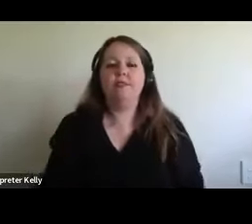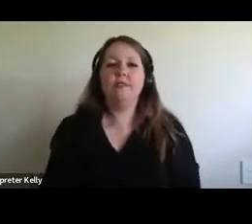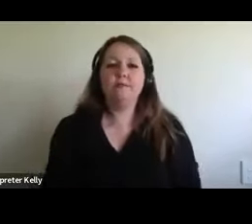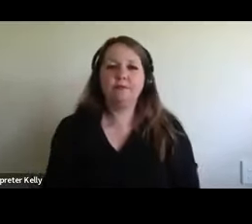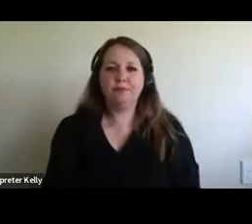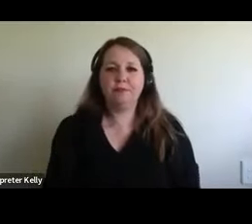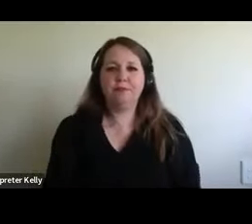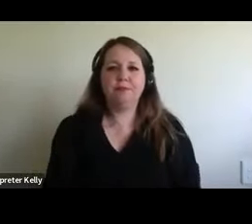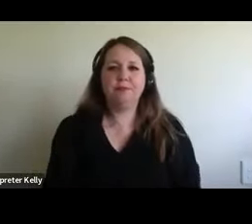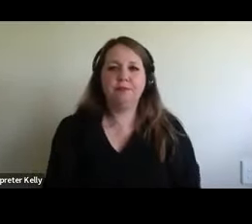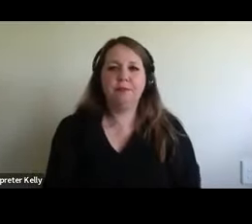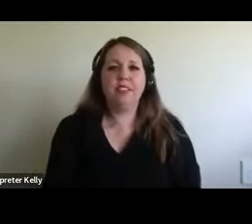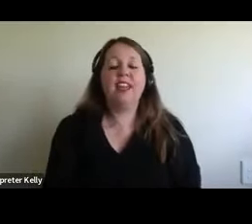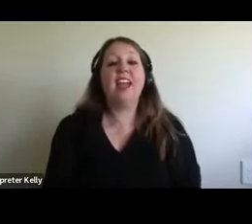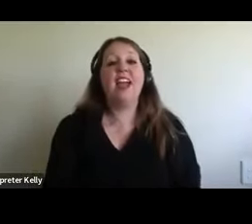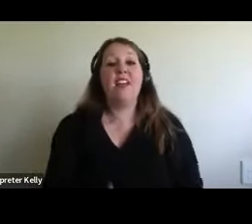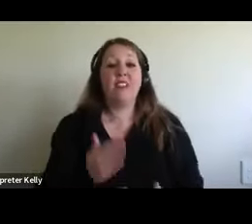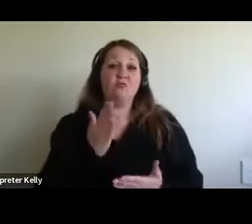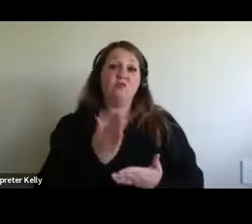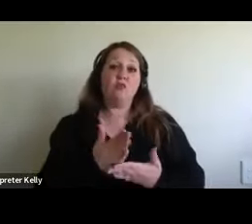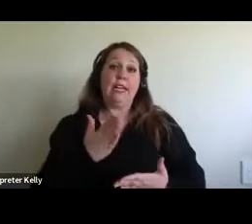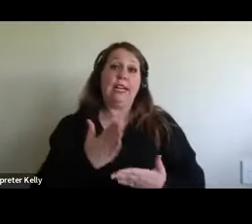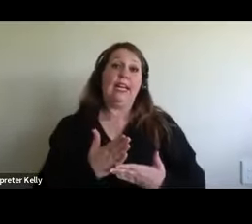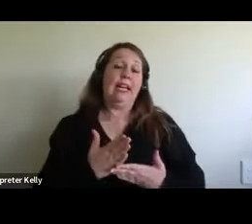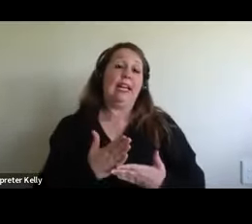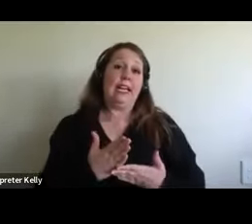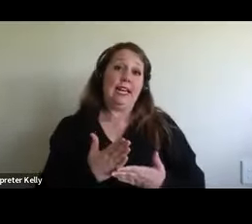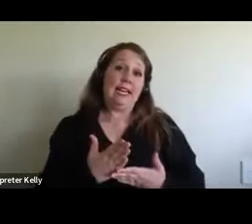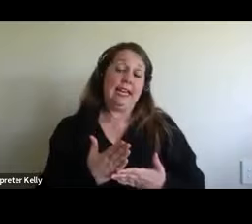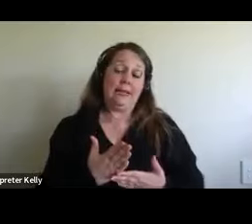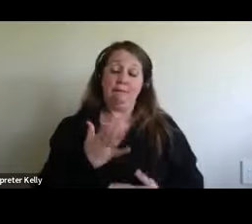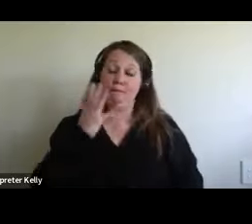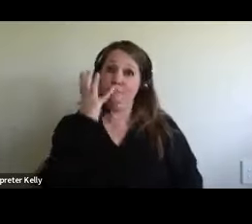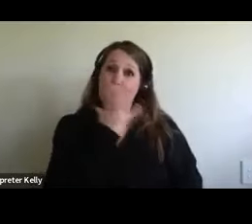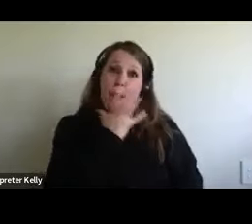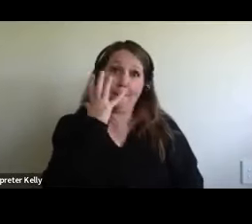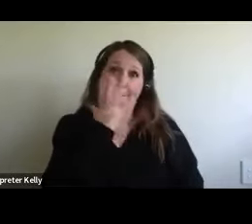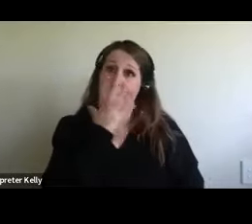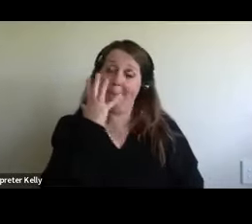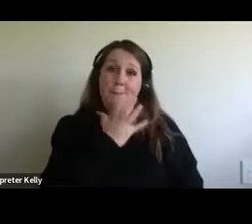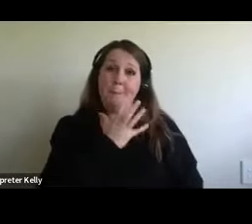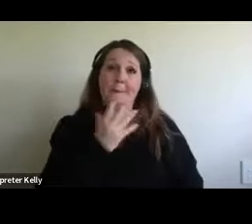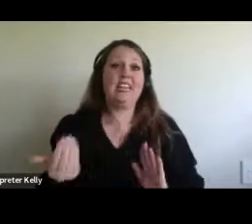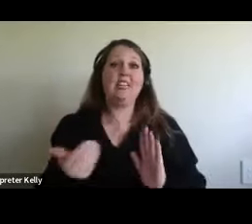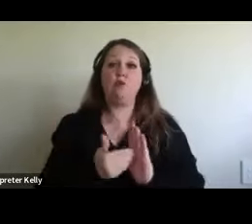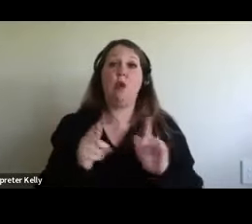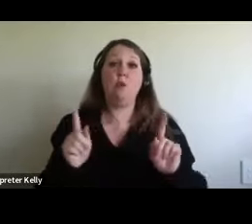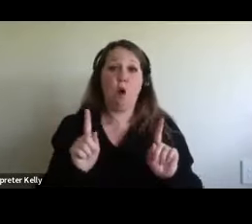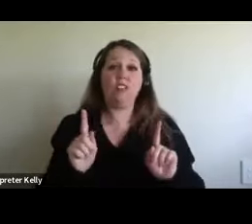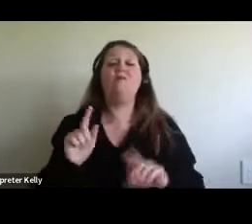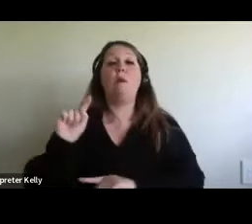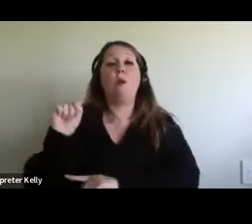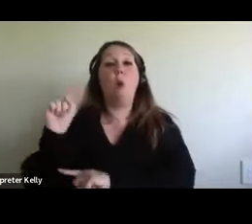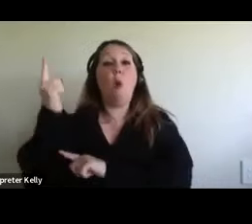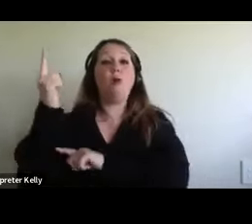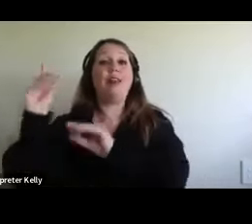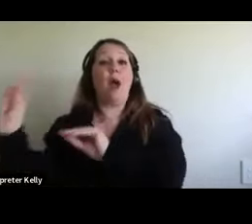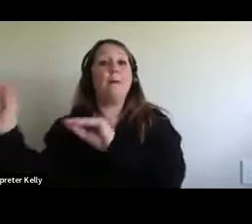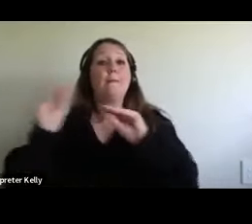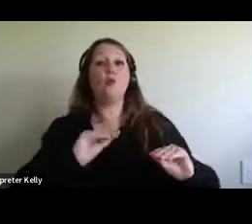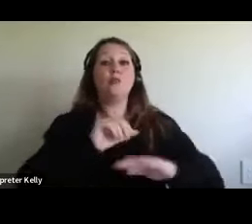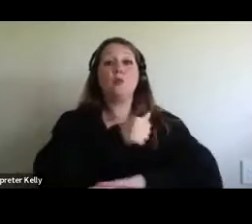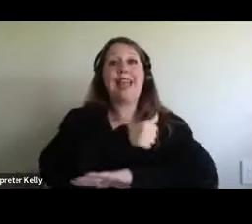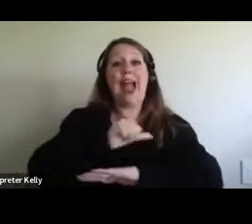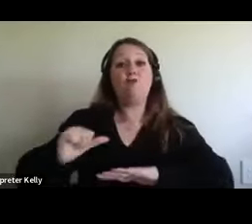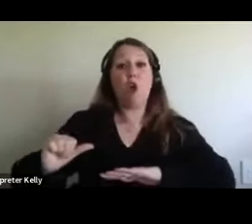the cherry on top of the cake, I would say, is that when I moved from Auckland to Tauranga, I couldn't find any